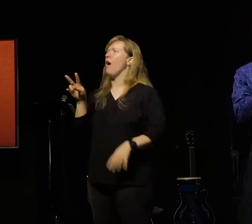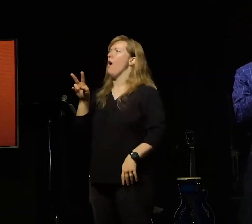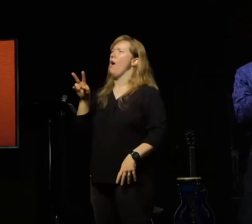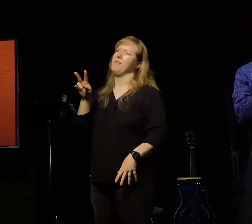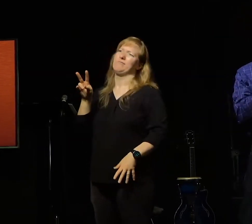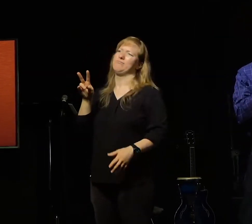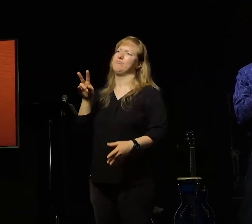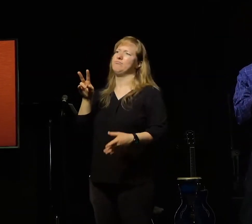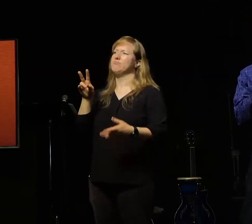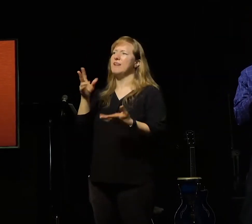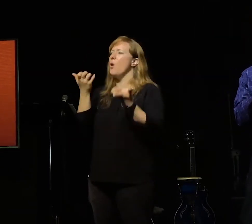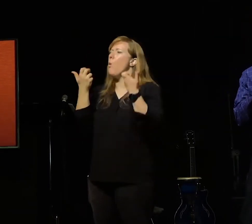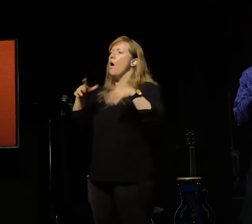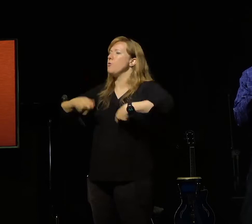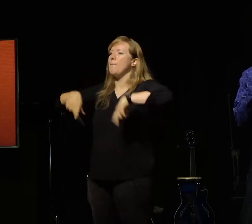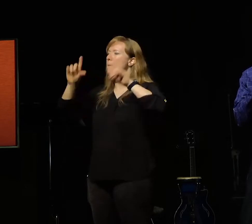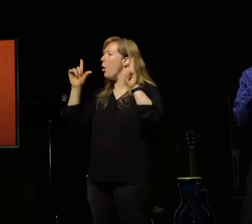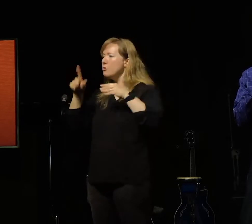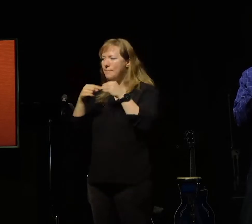that.